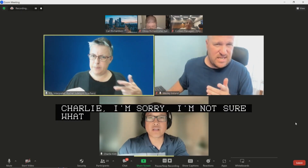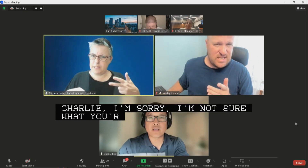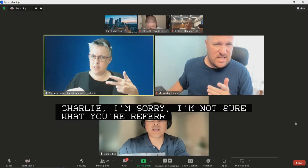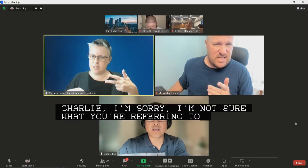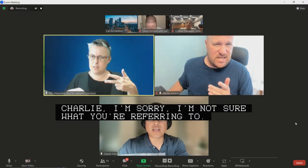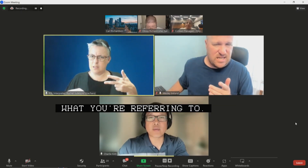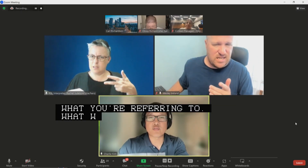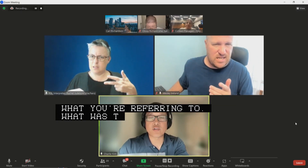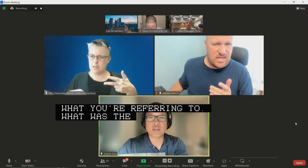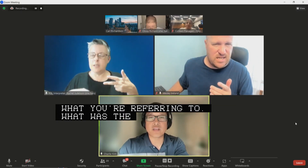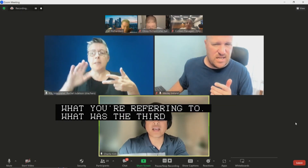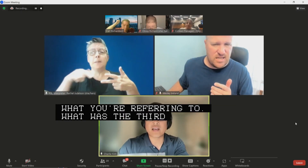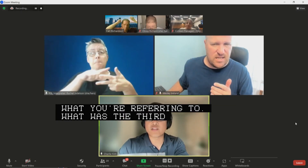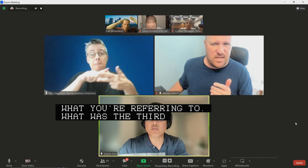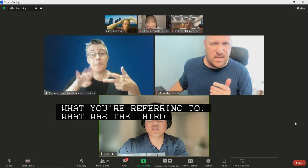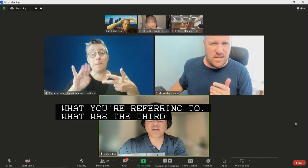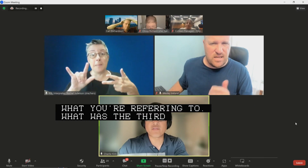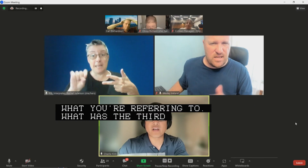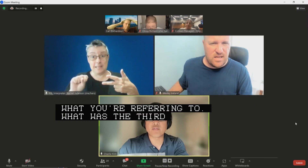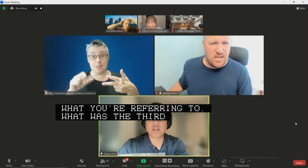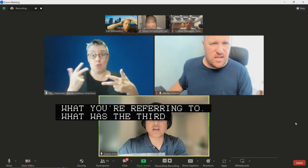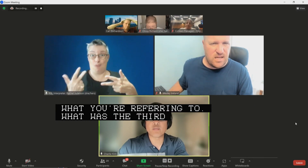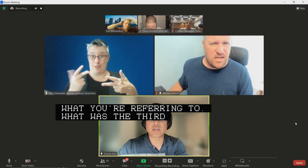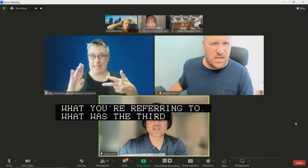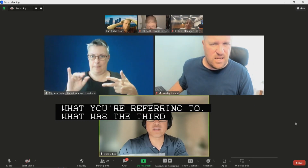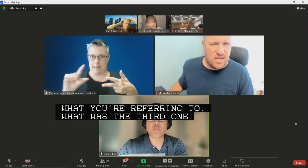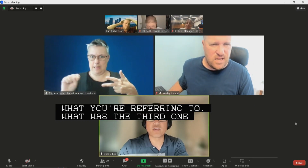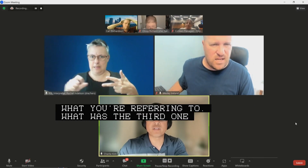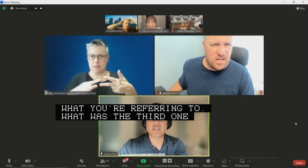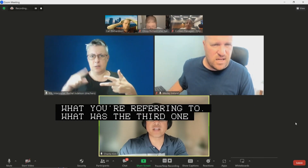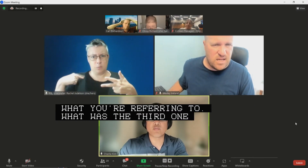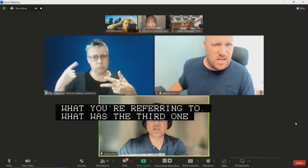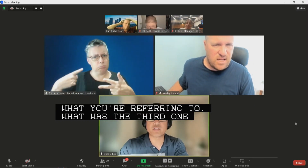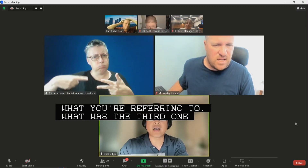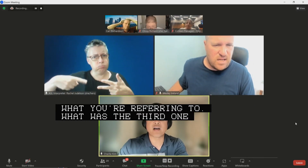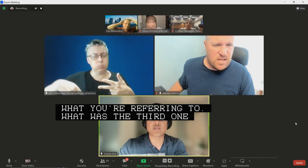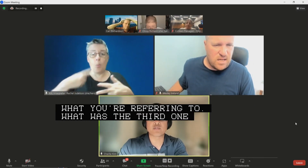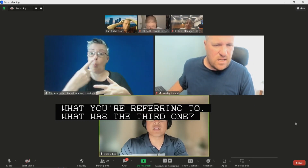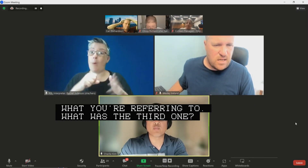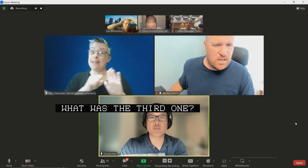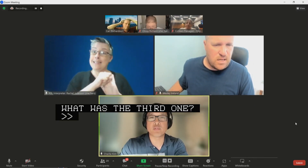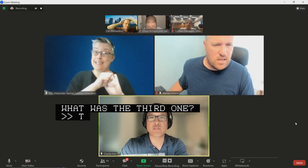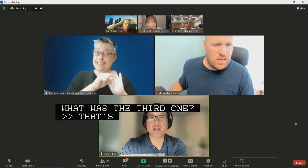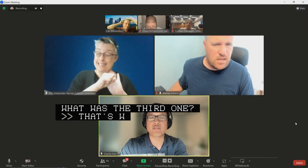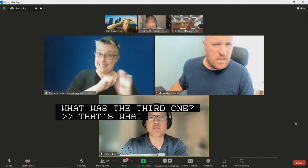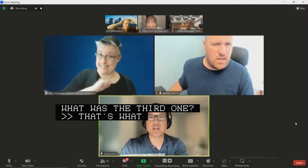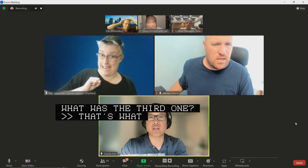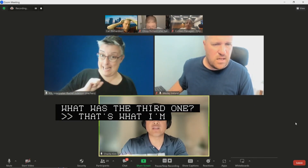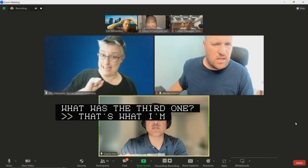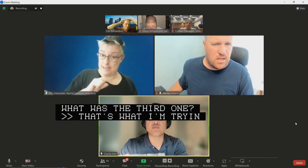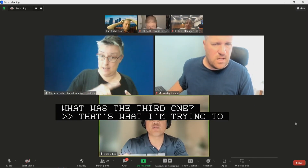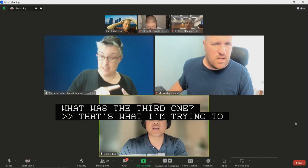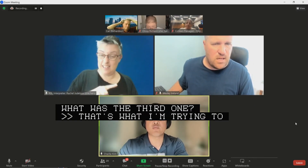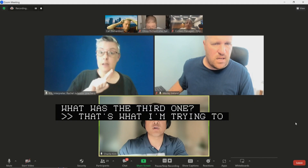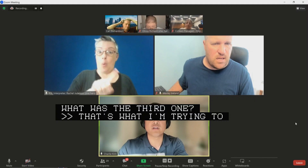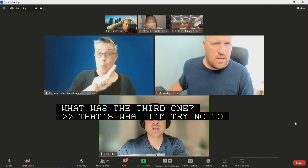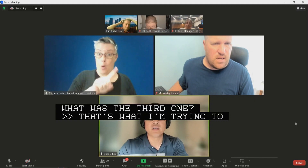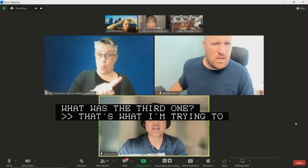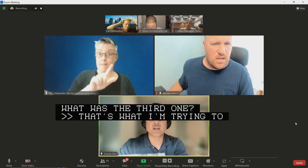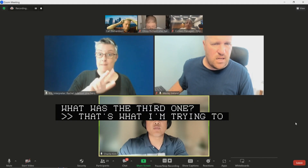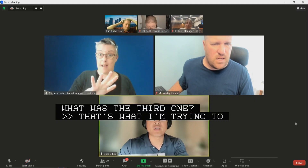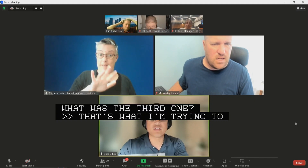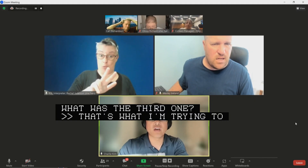Are these bills? Yeah, that's what I'm trying to find right now, because the one's Senate and one's the House, right? The 1153 and the